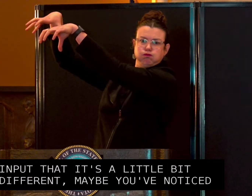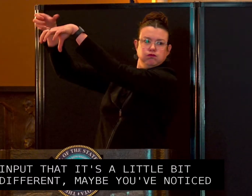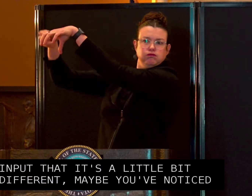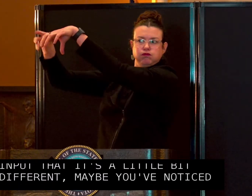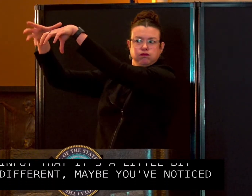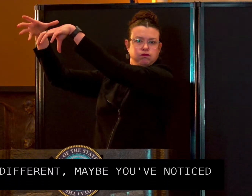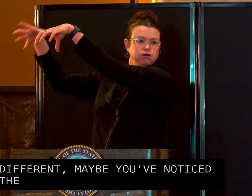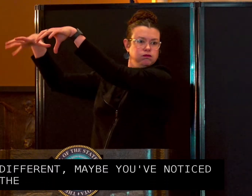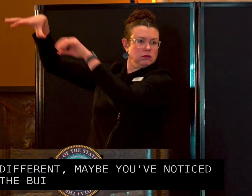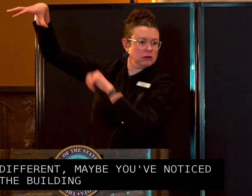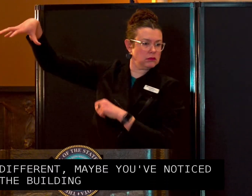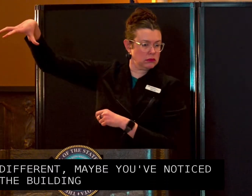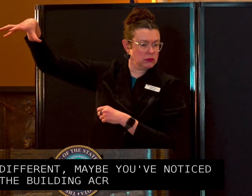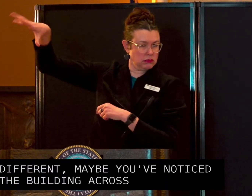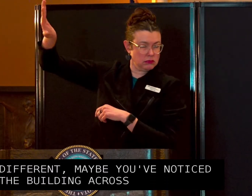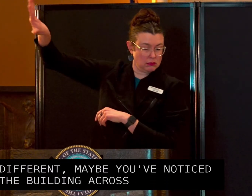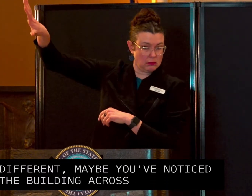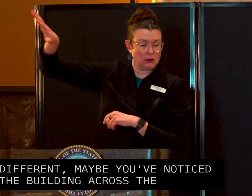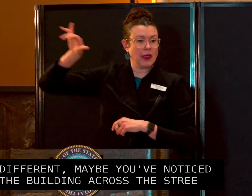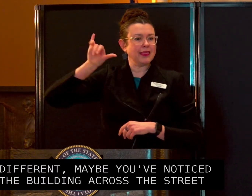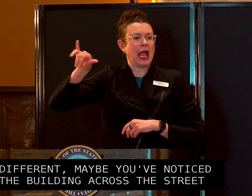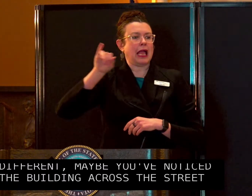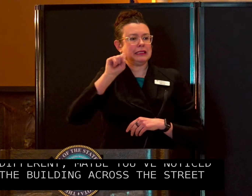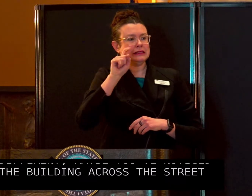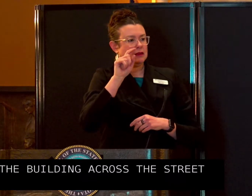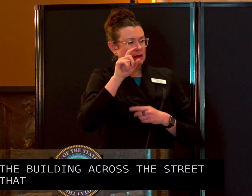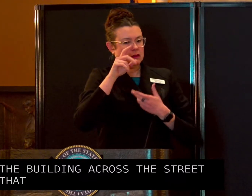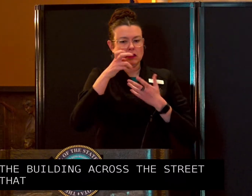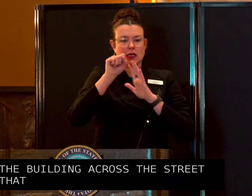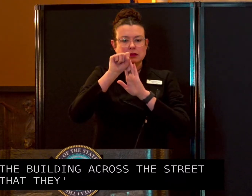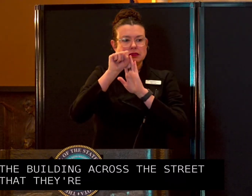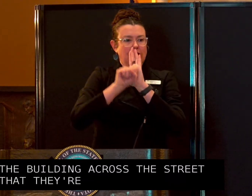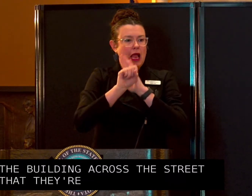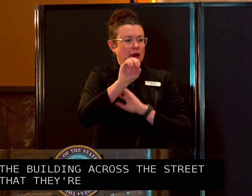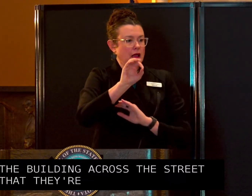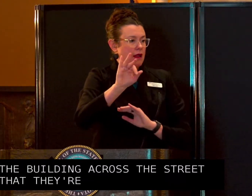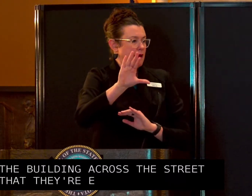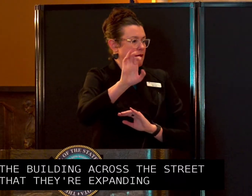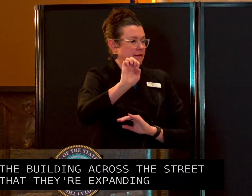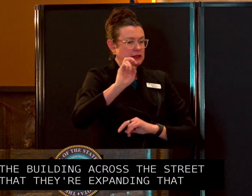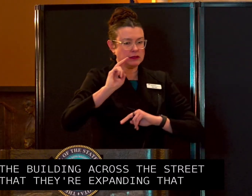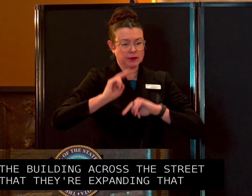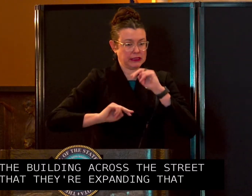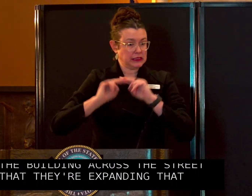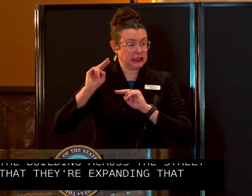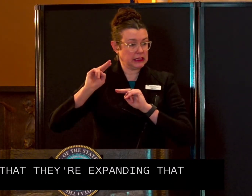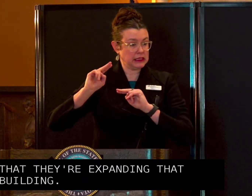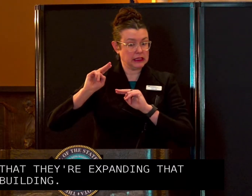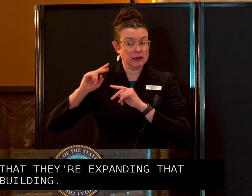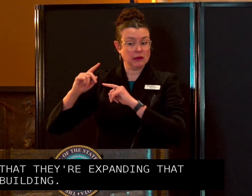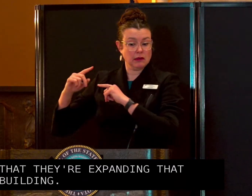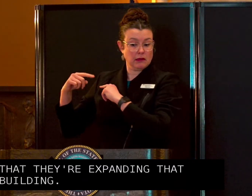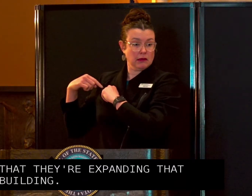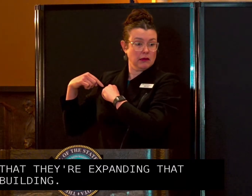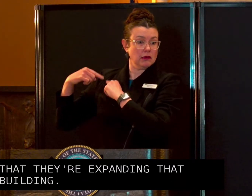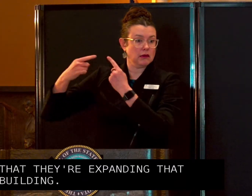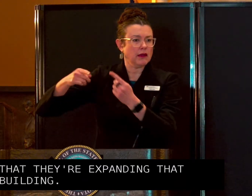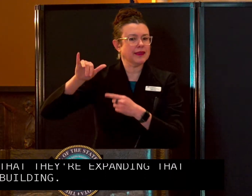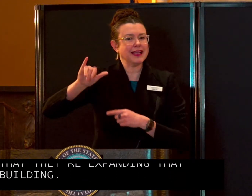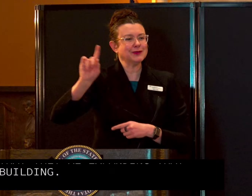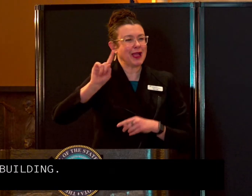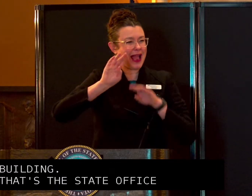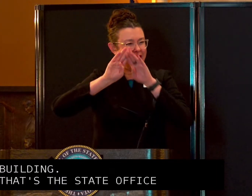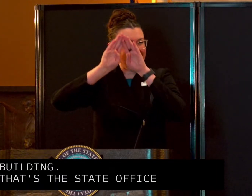the street, that they're expanding that building. That's the state office